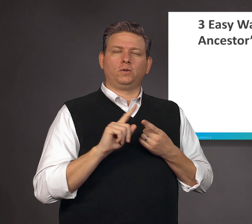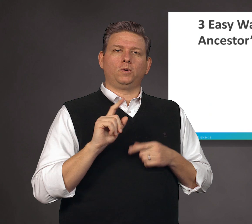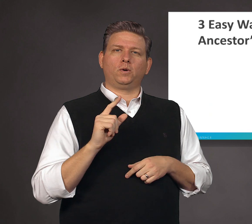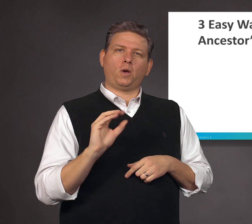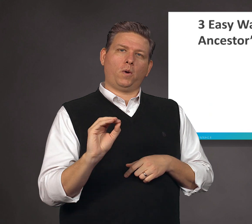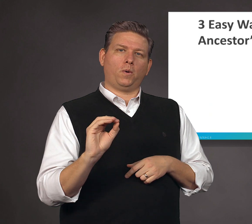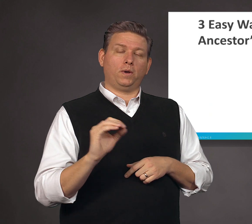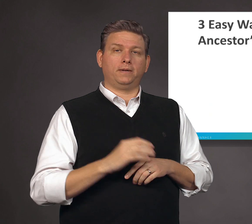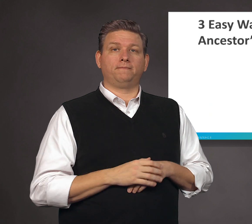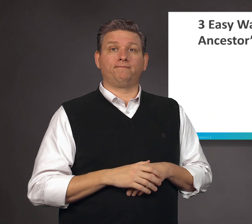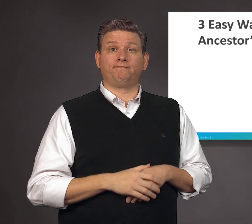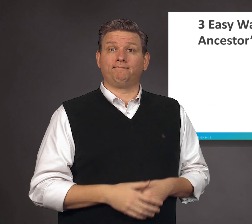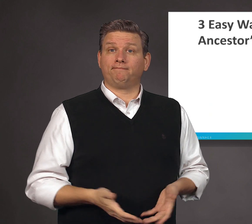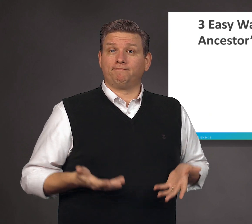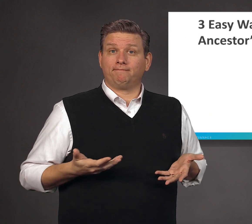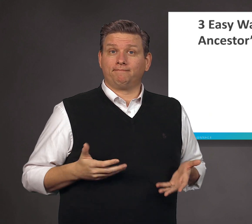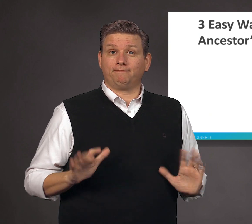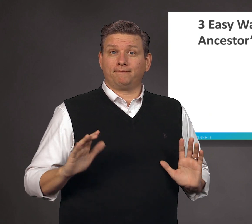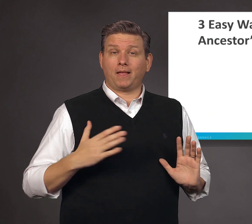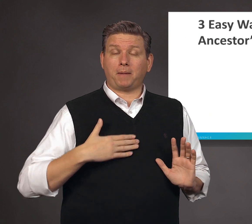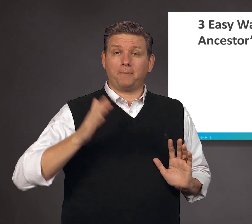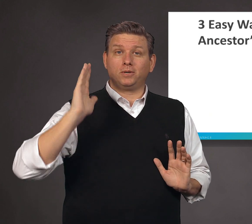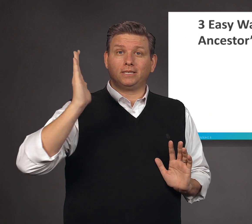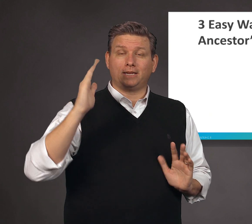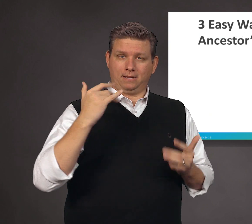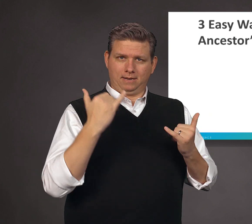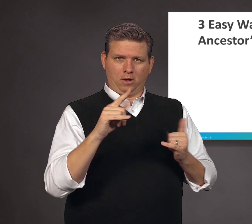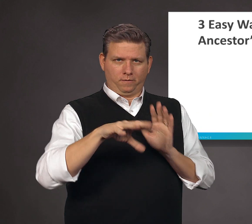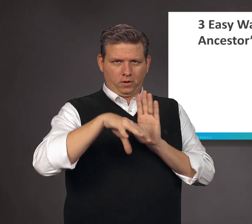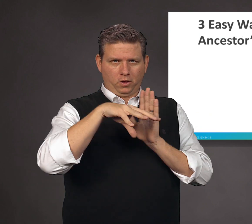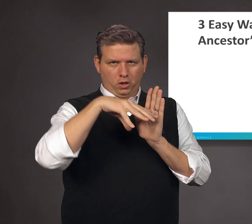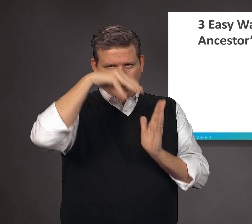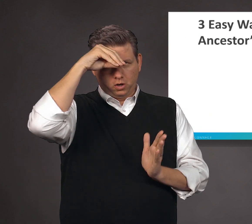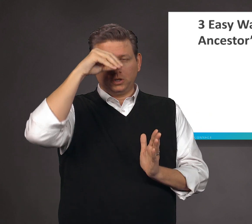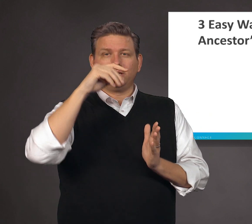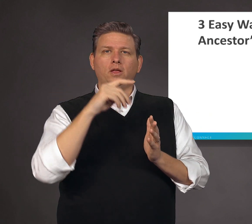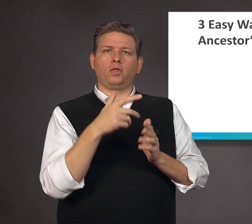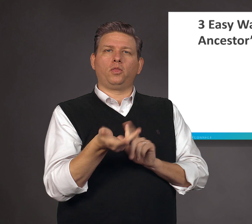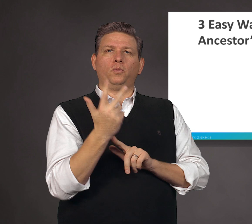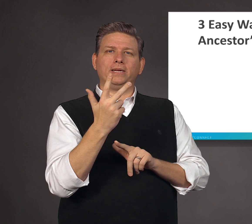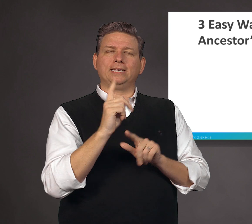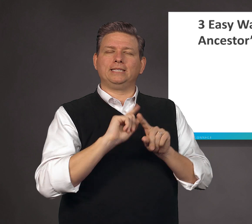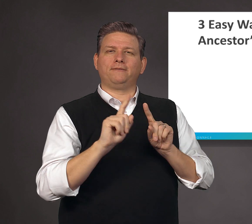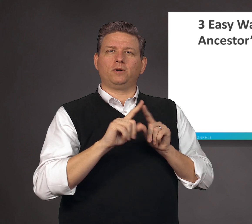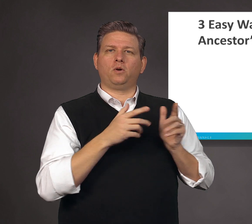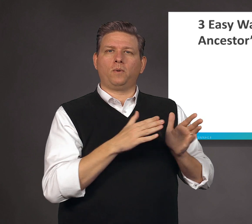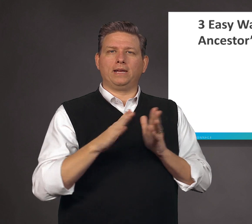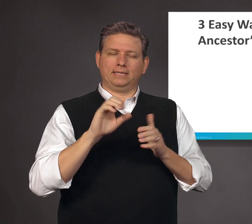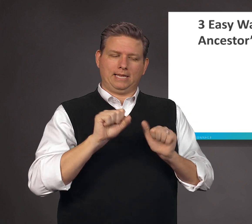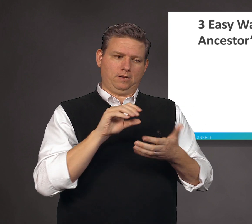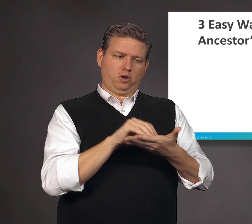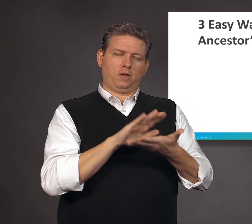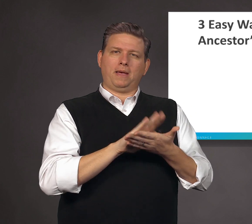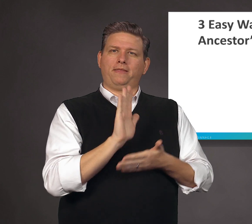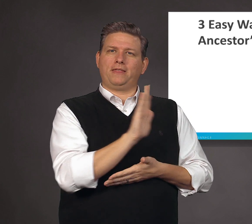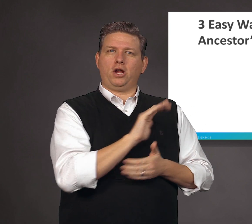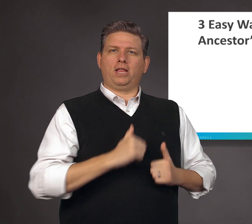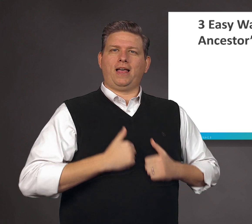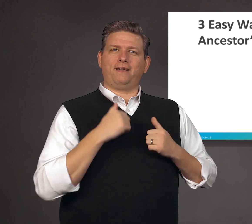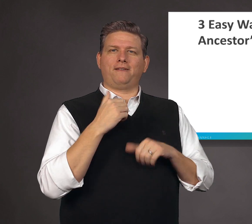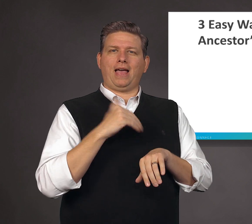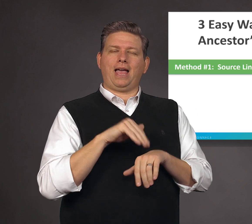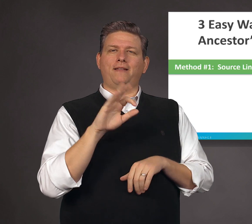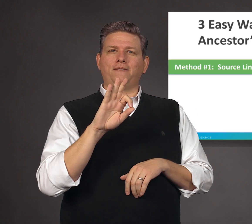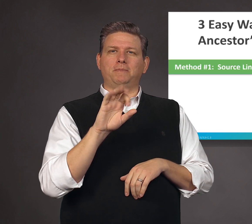We have come to the end of my presentation, and you have now learned 3 different ways to document your ancestor's life at FamilySearch. We